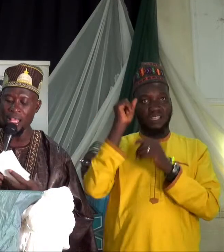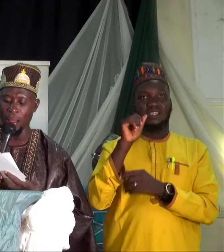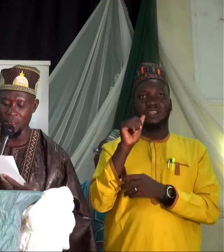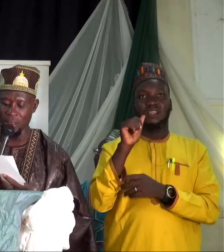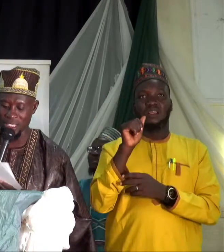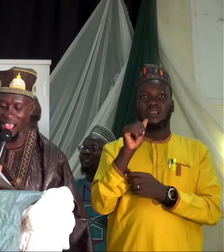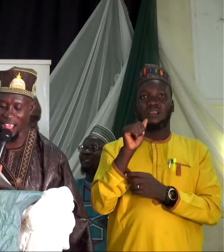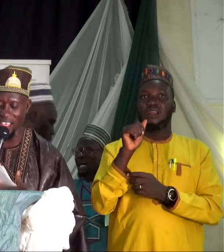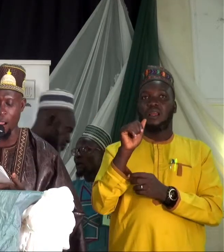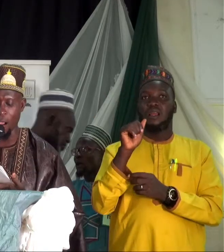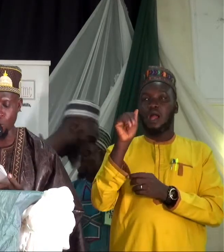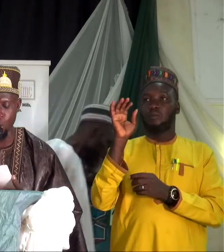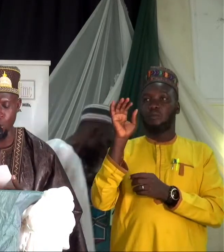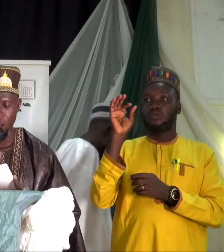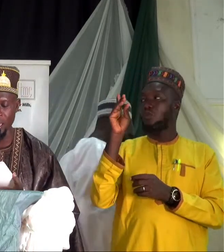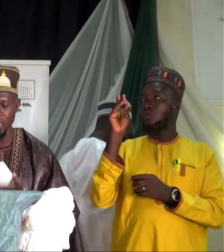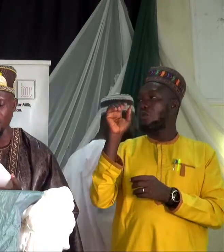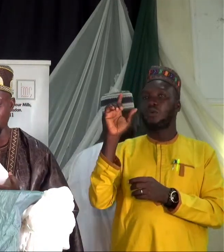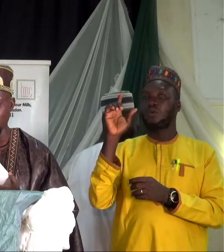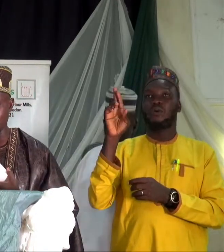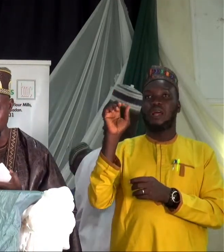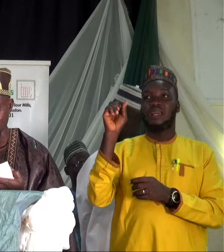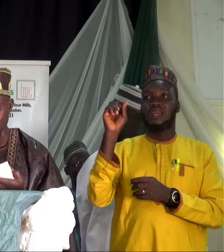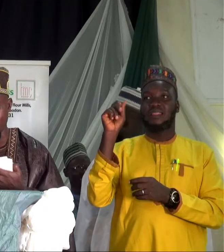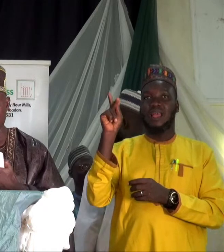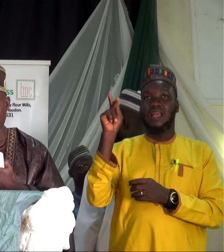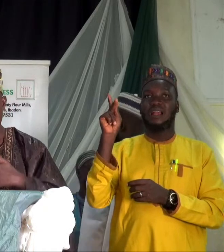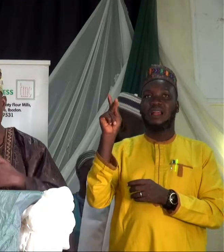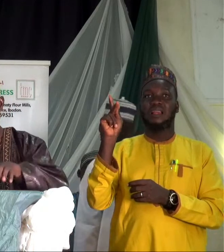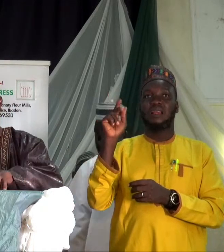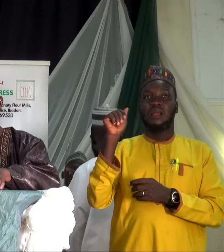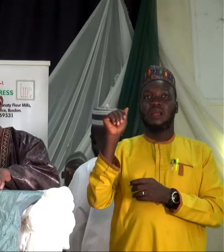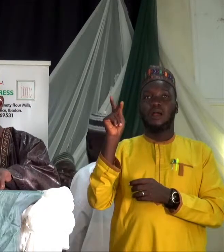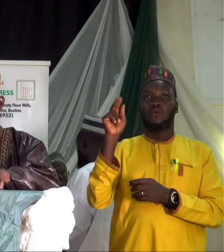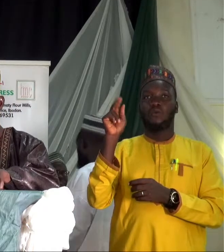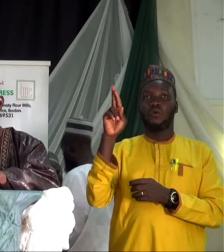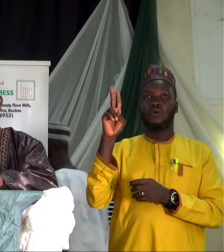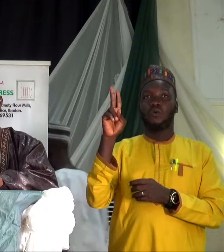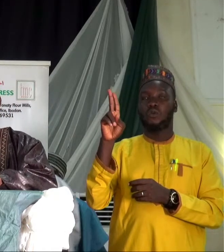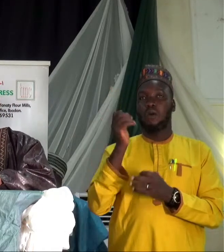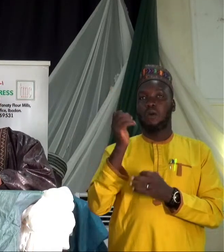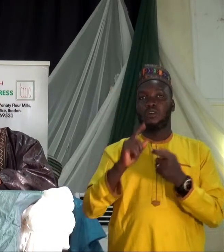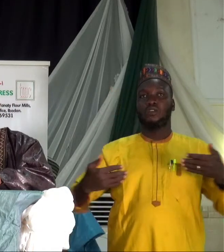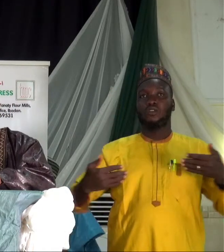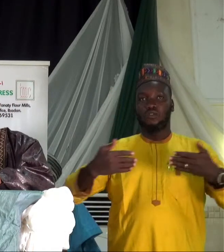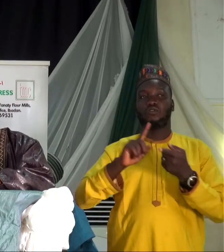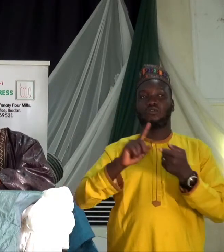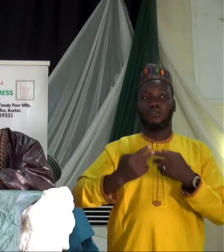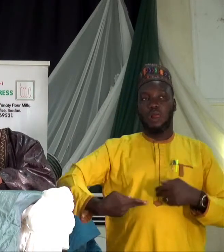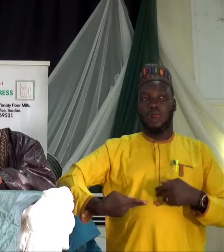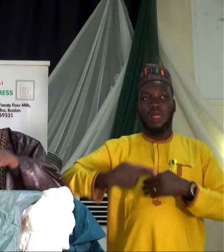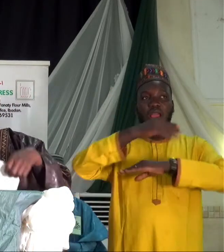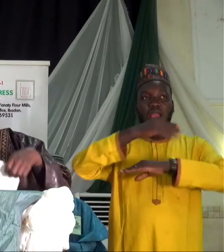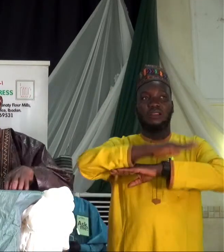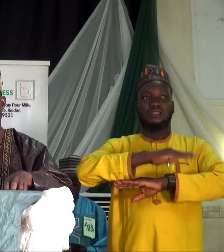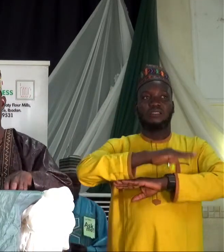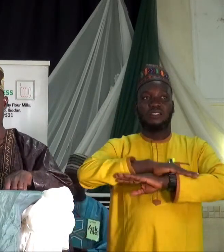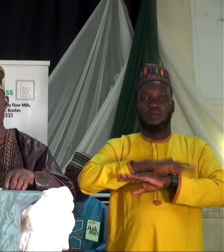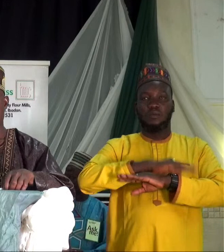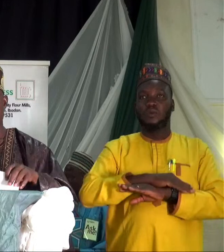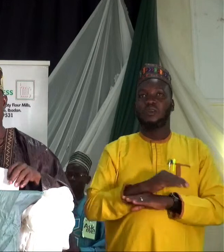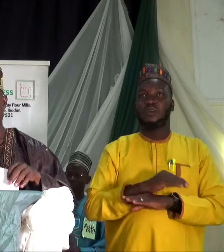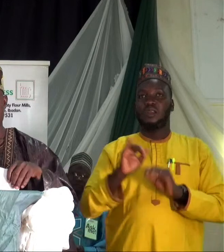Abdul Razak Akuru Olajeki baba gba fun a. I also wish to introduce to the high table the Noble Amir